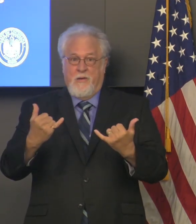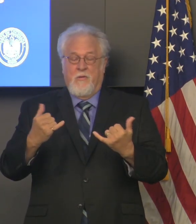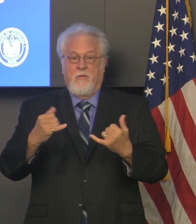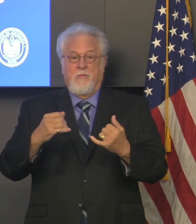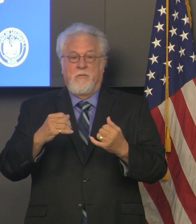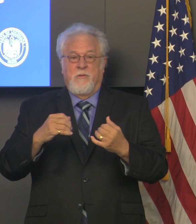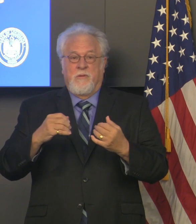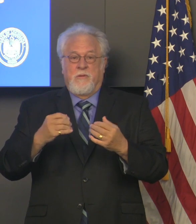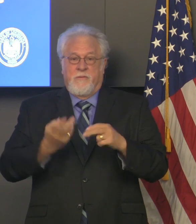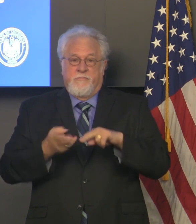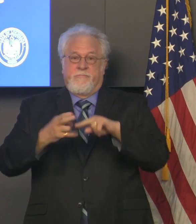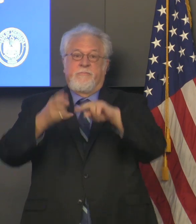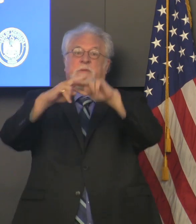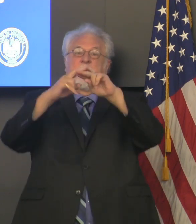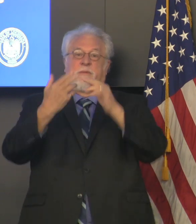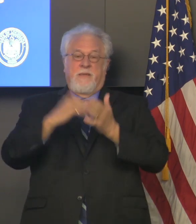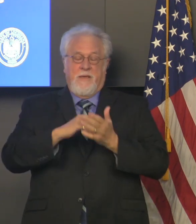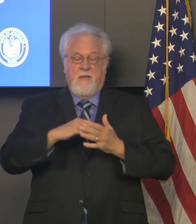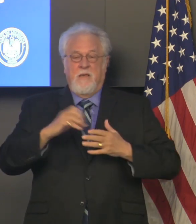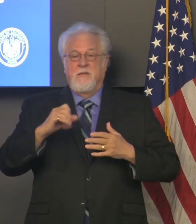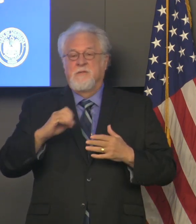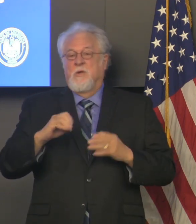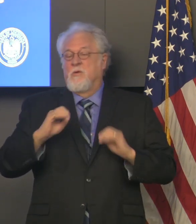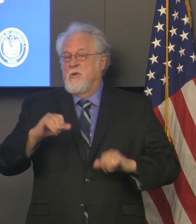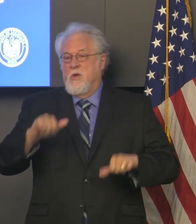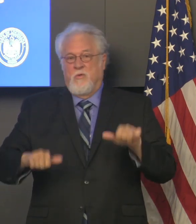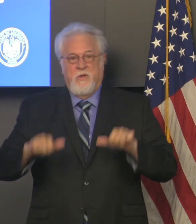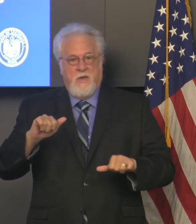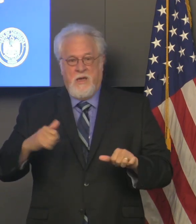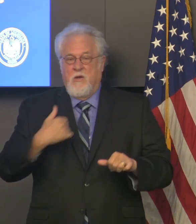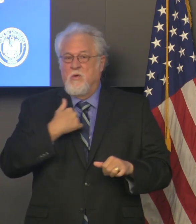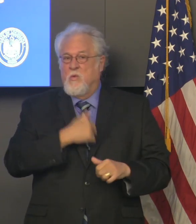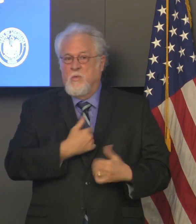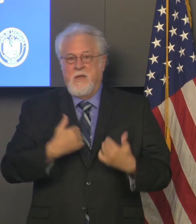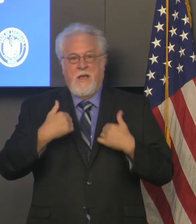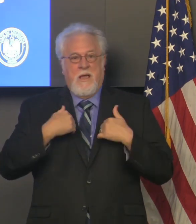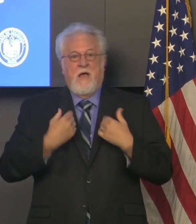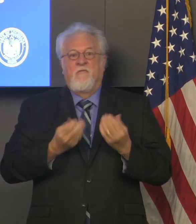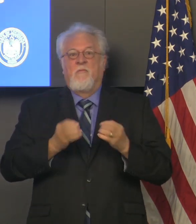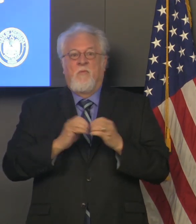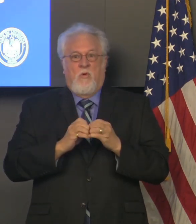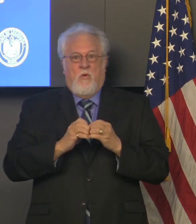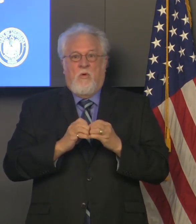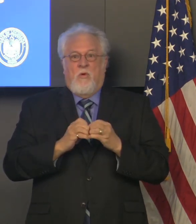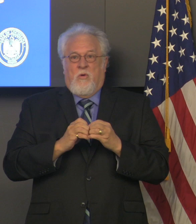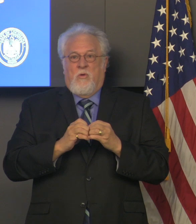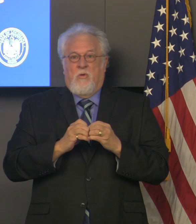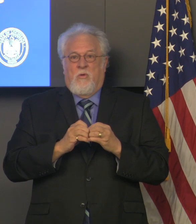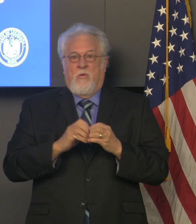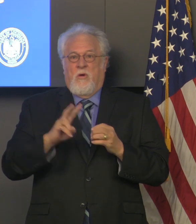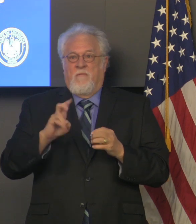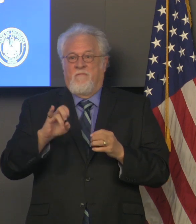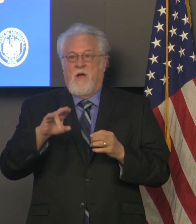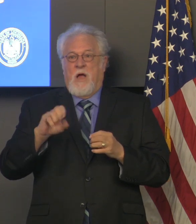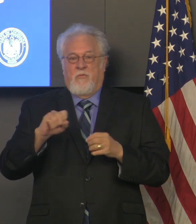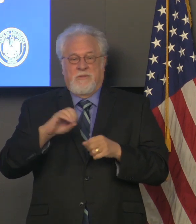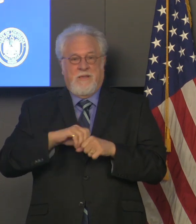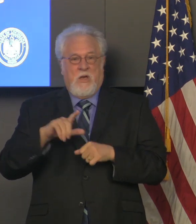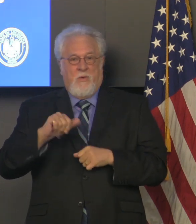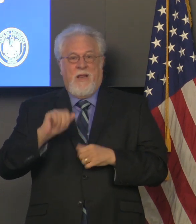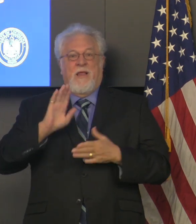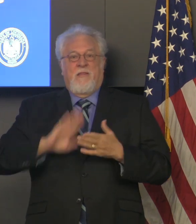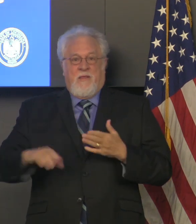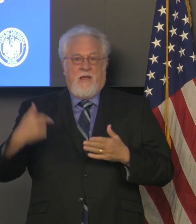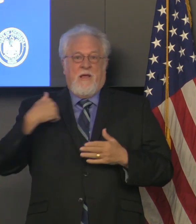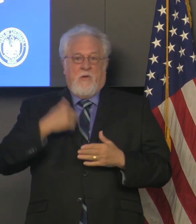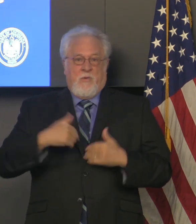resurgence. And so there's no doubt in my mind we have more of this virus in Louisiana today than we've